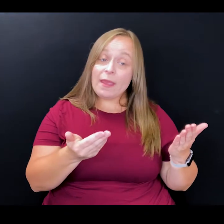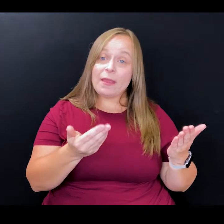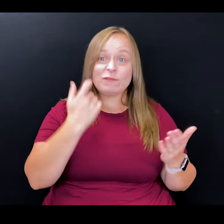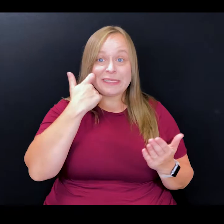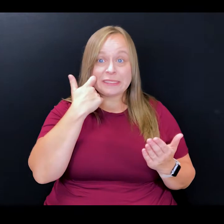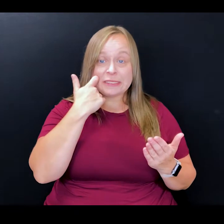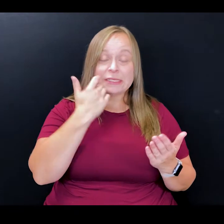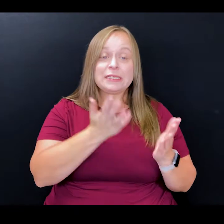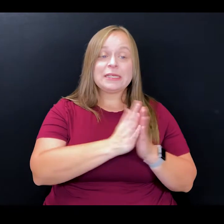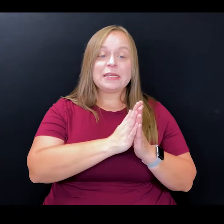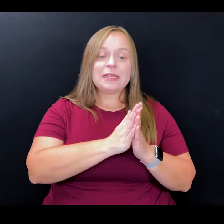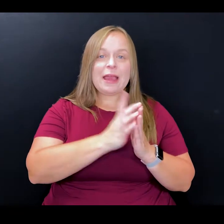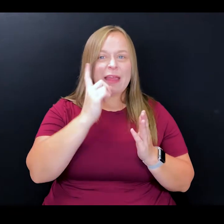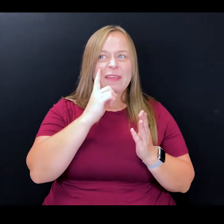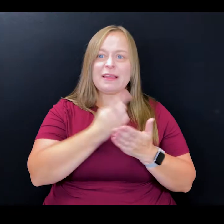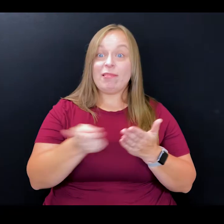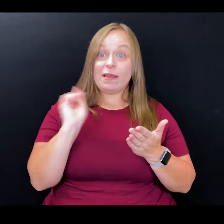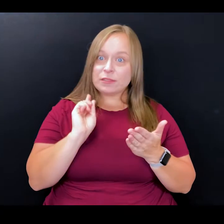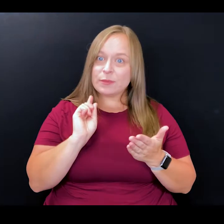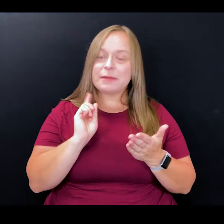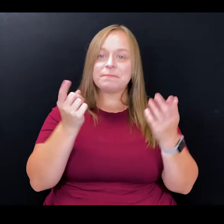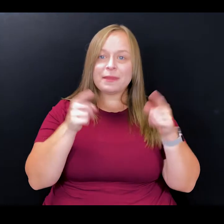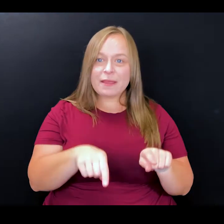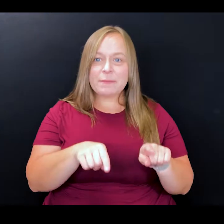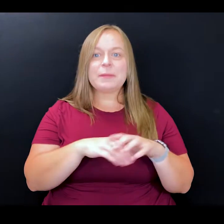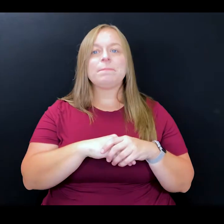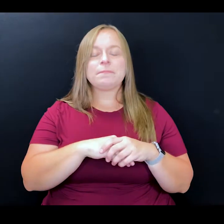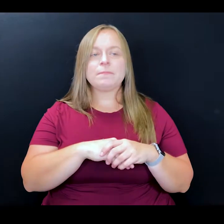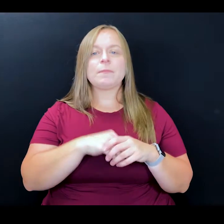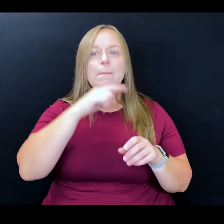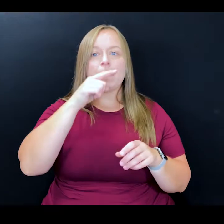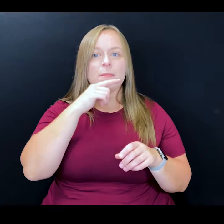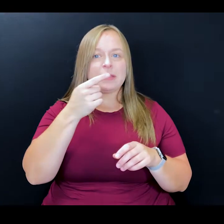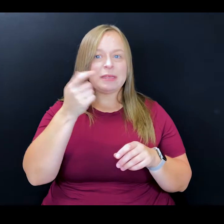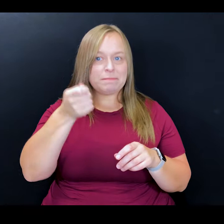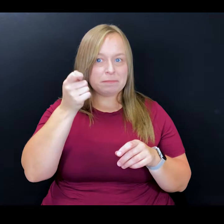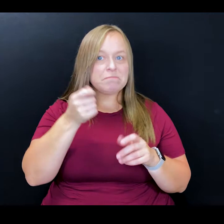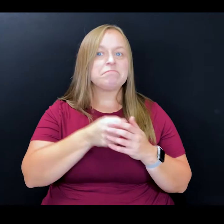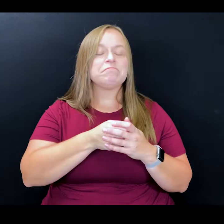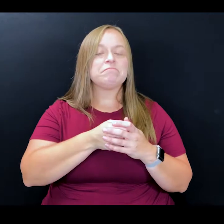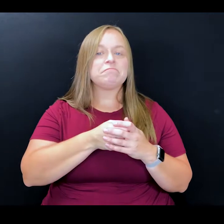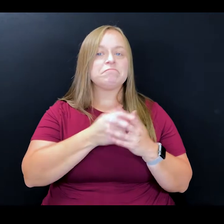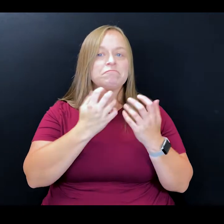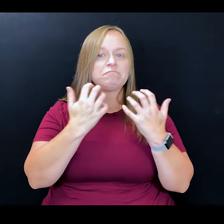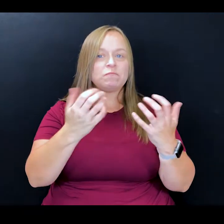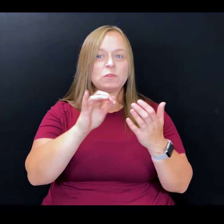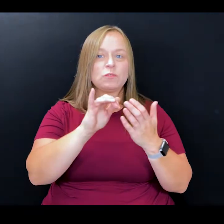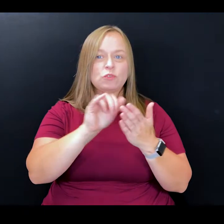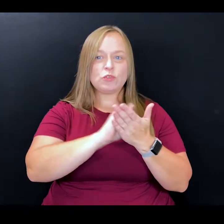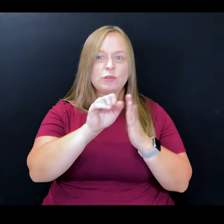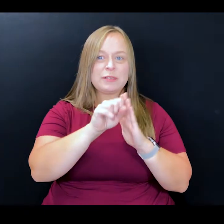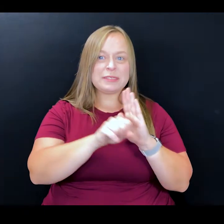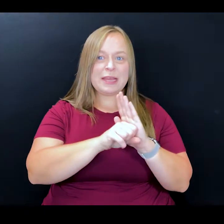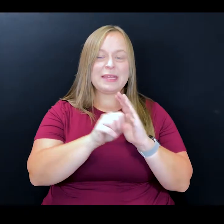that just recently, I think last week, there was just a public hearing in the New